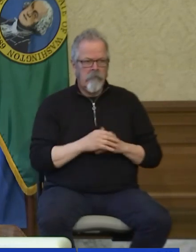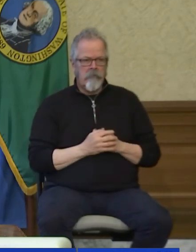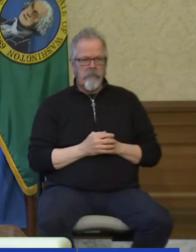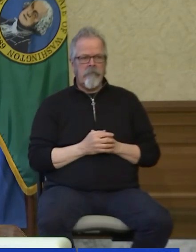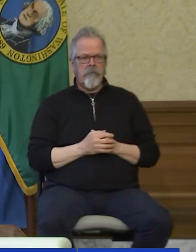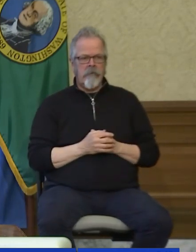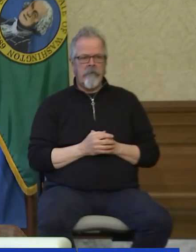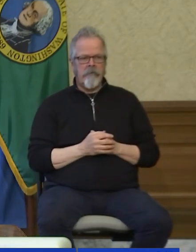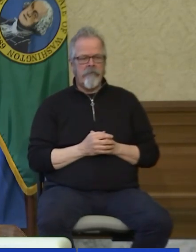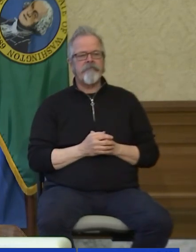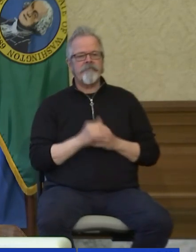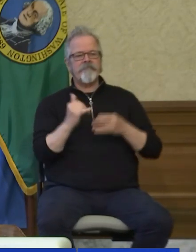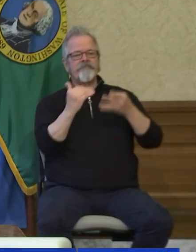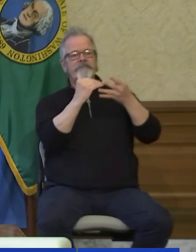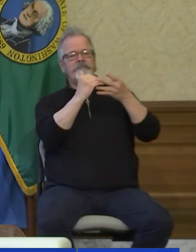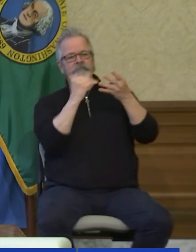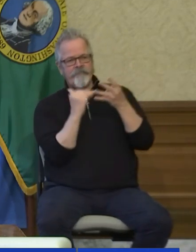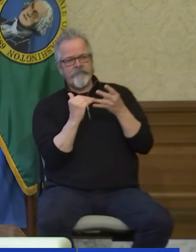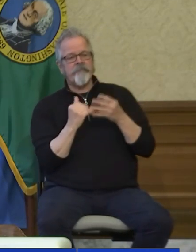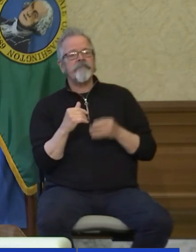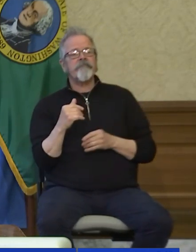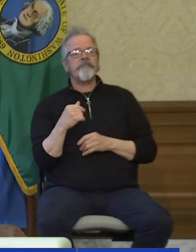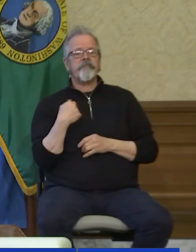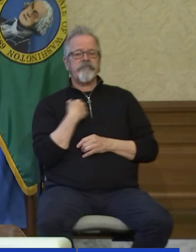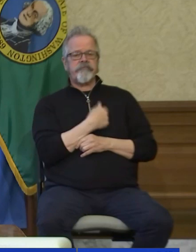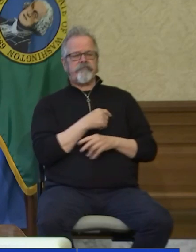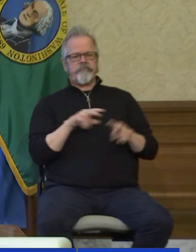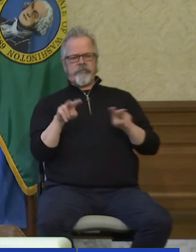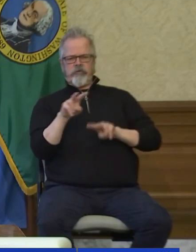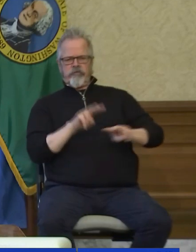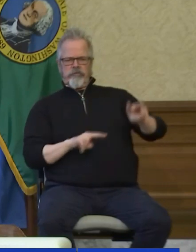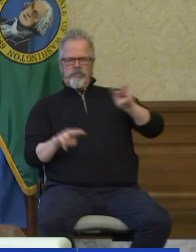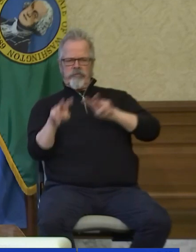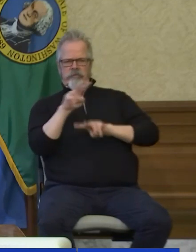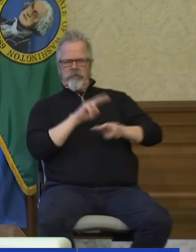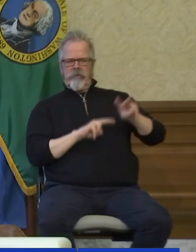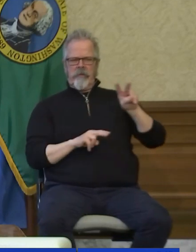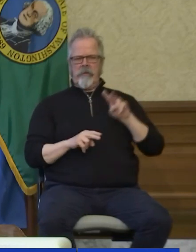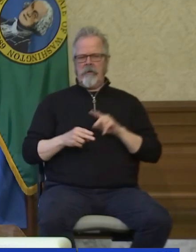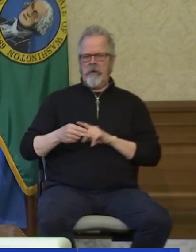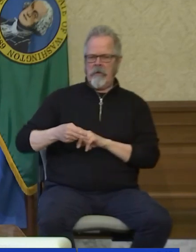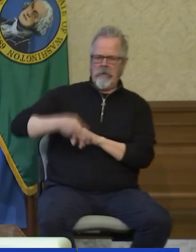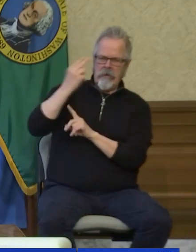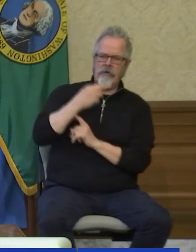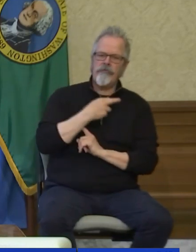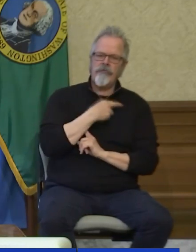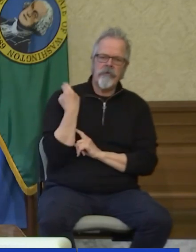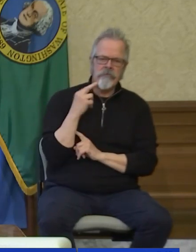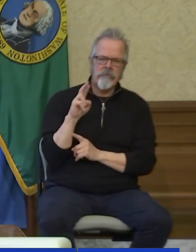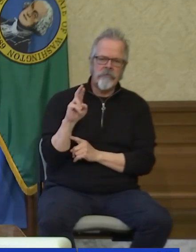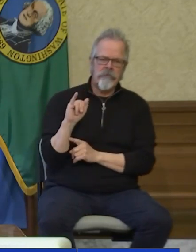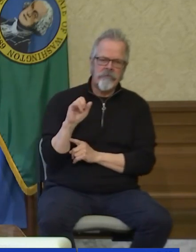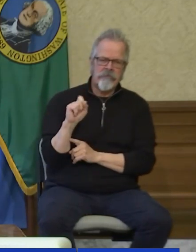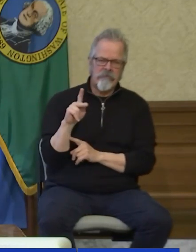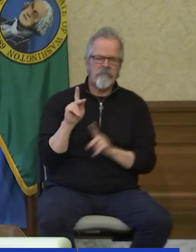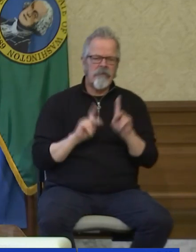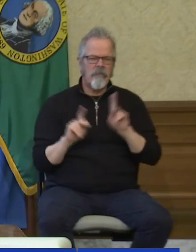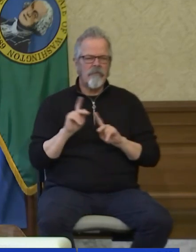difficult situations. That has led to some inequities in the distribution of this disease. We need to be addressing